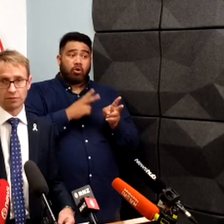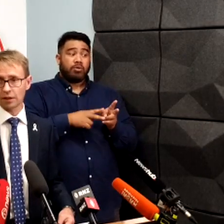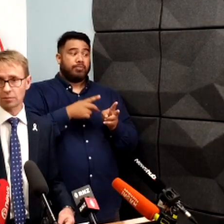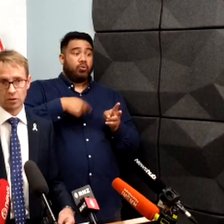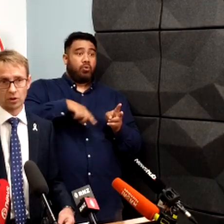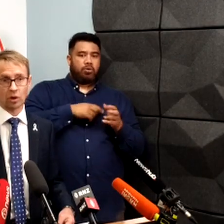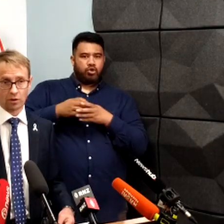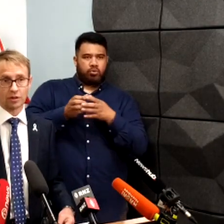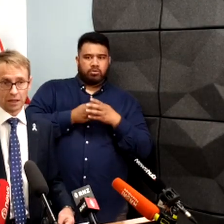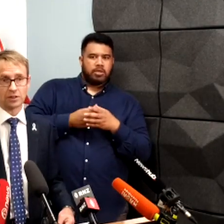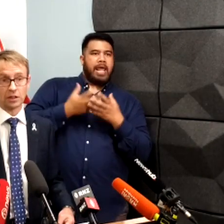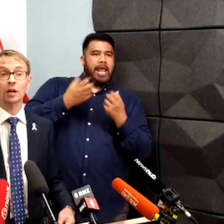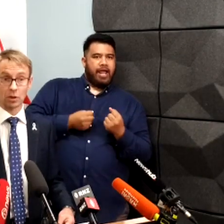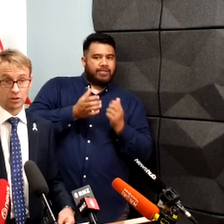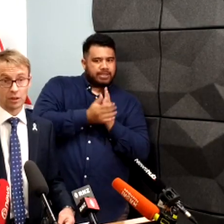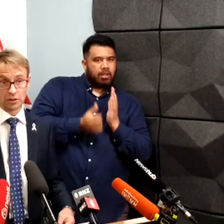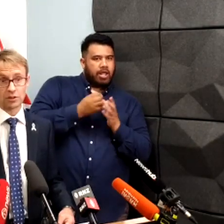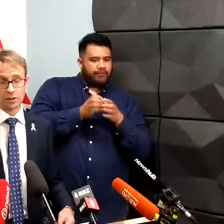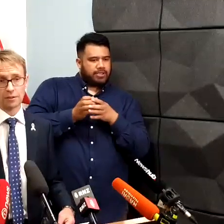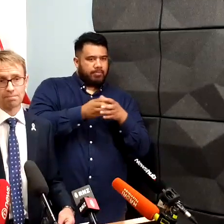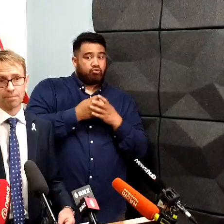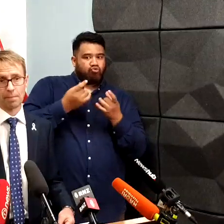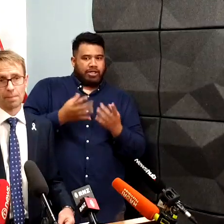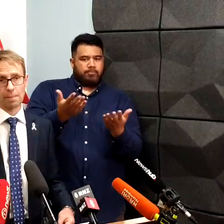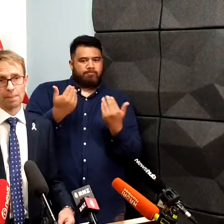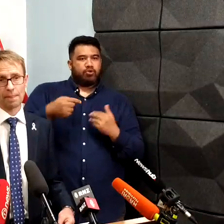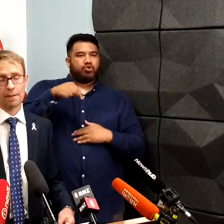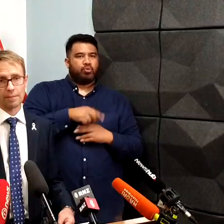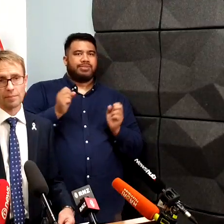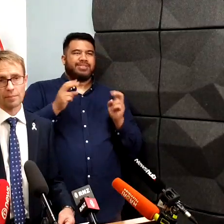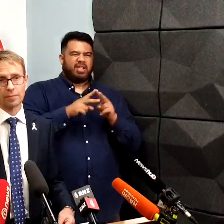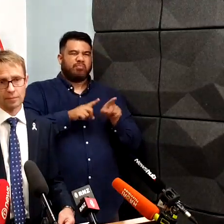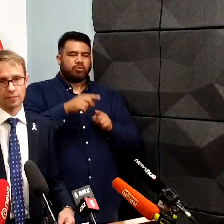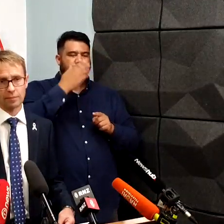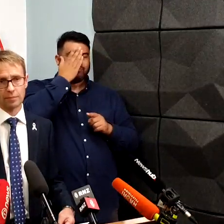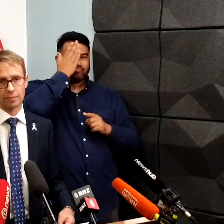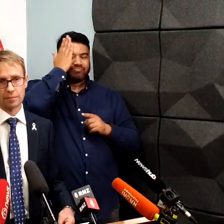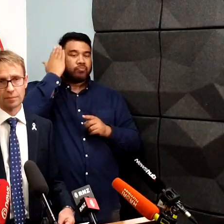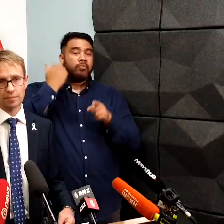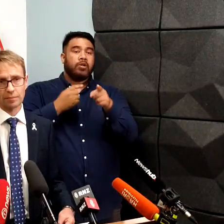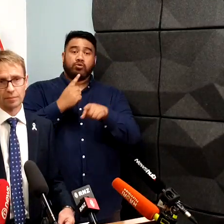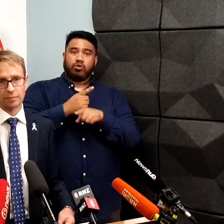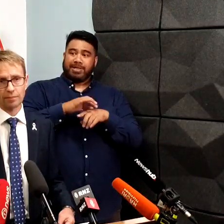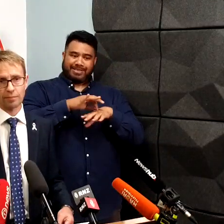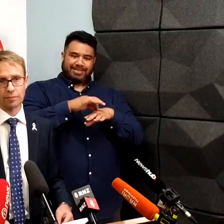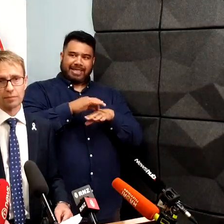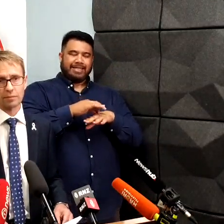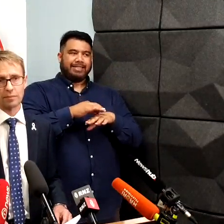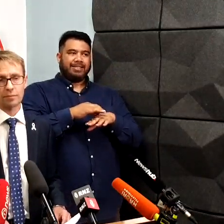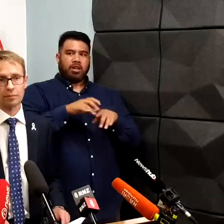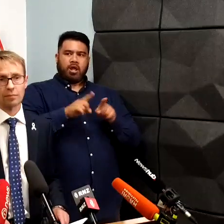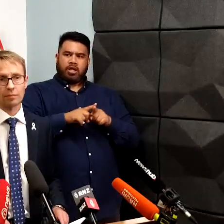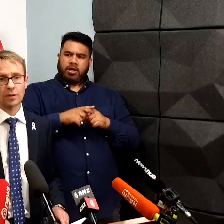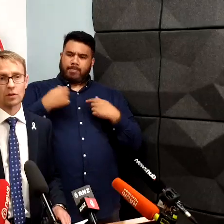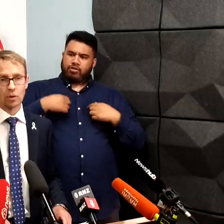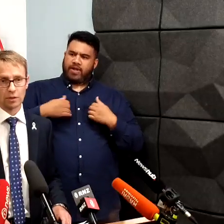units have quite a lot of capacity. Most are going to Sydney. Talking about those skin grafts again, it's not a donation as such. The ministry has to pay